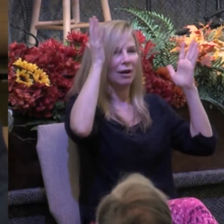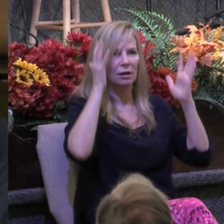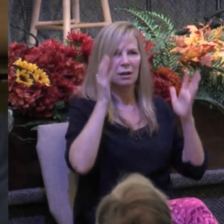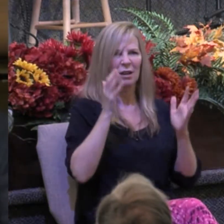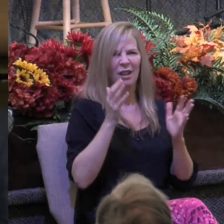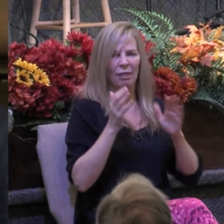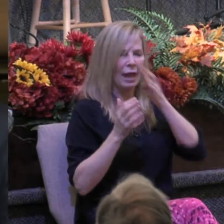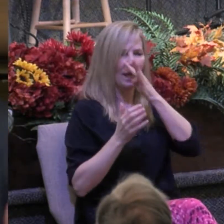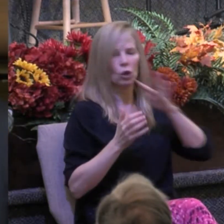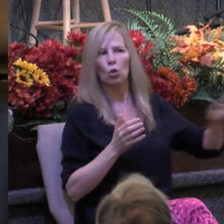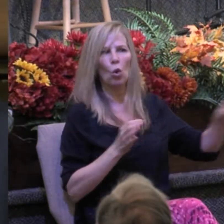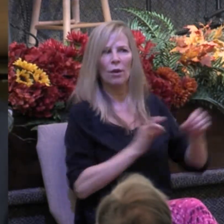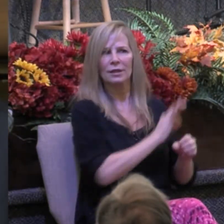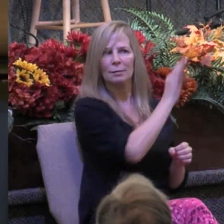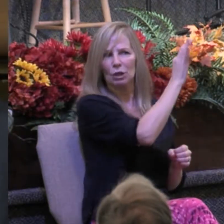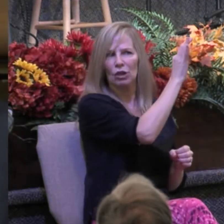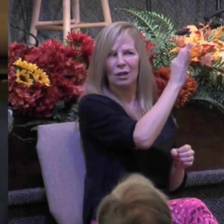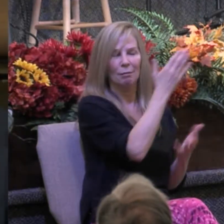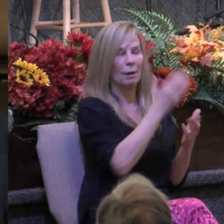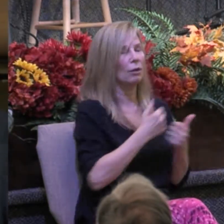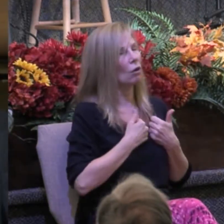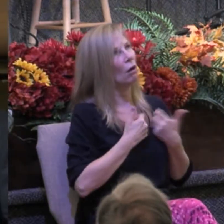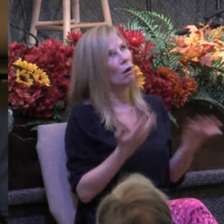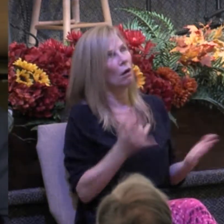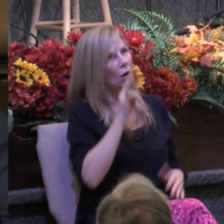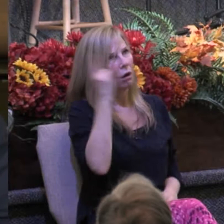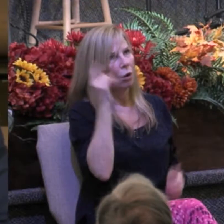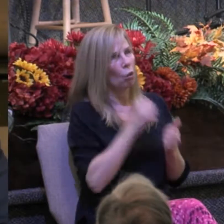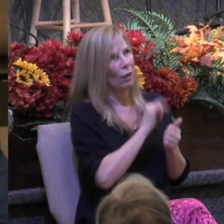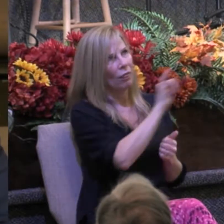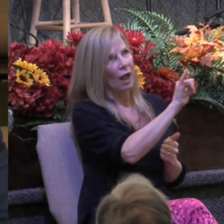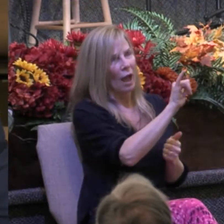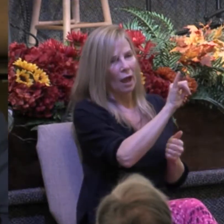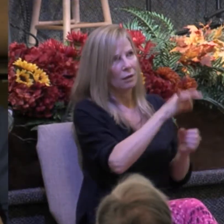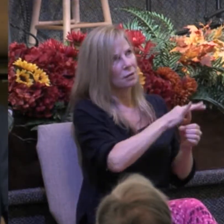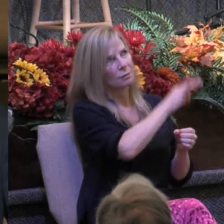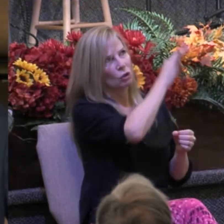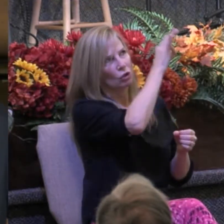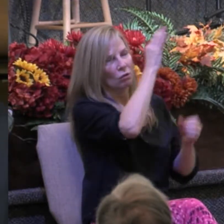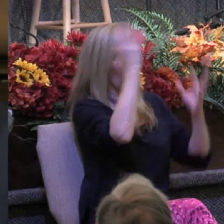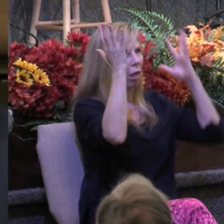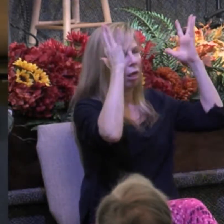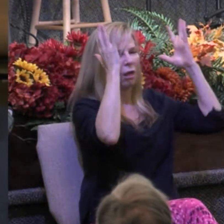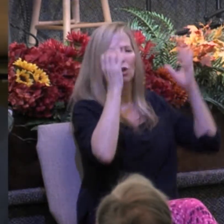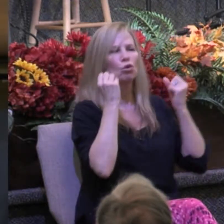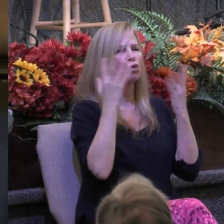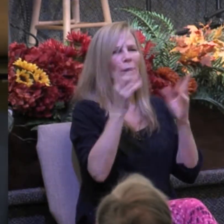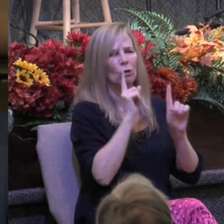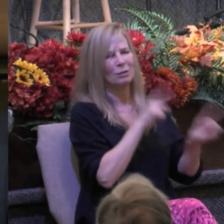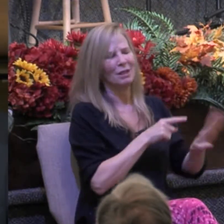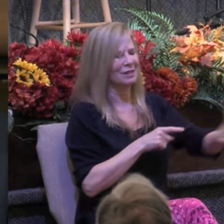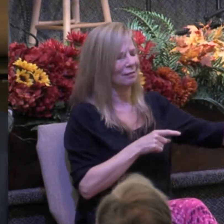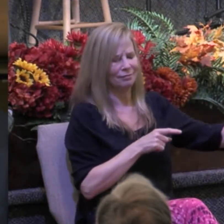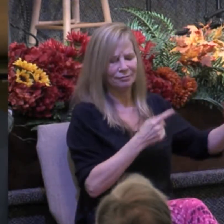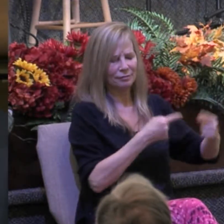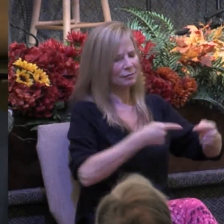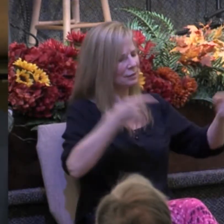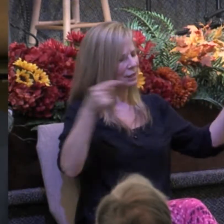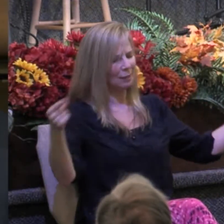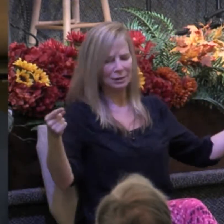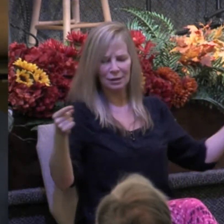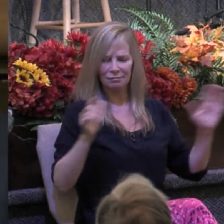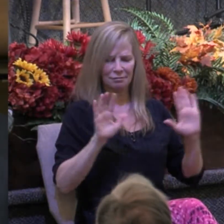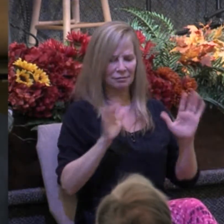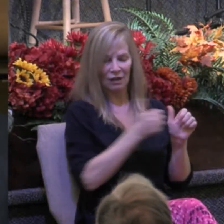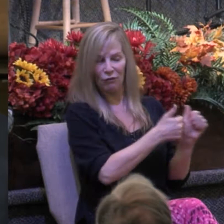of the controversy, confusion, and subjectivity of the charismatic movement, too many have responded by going to the opposite extreme. They